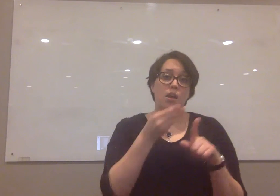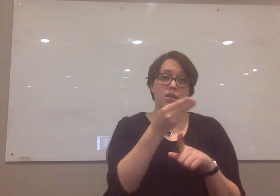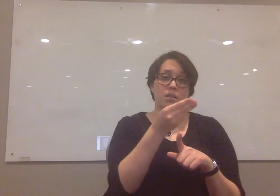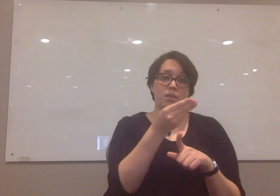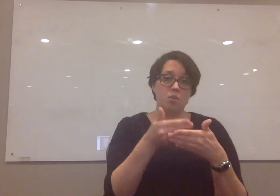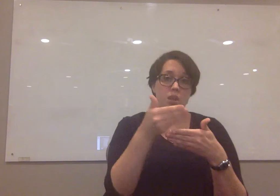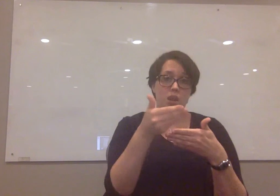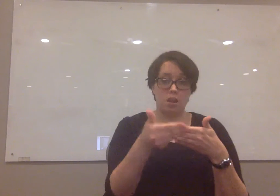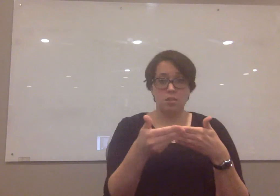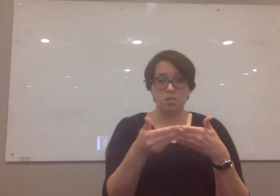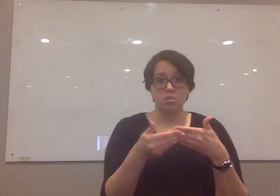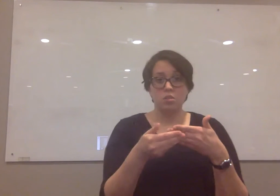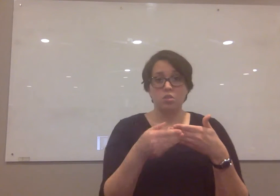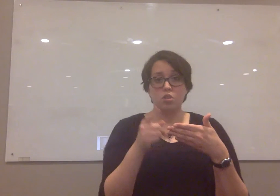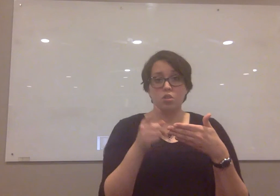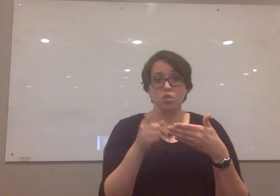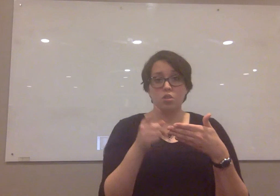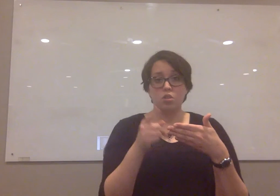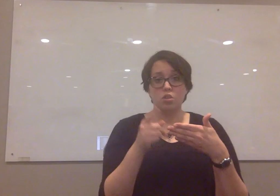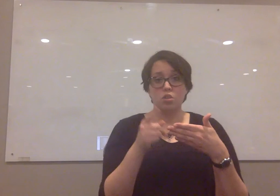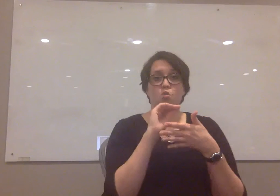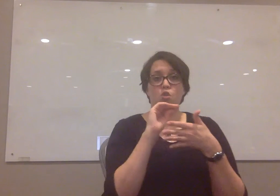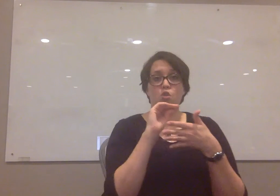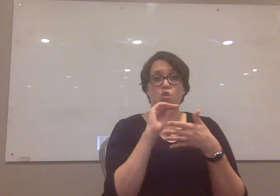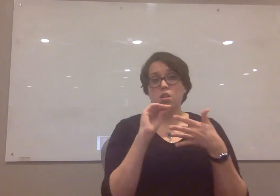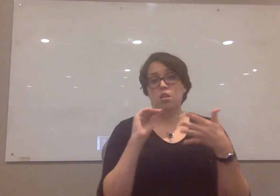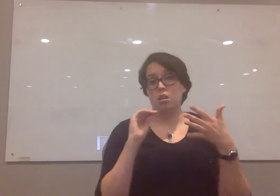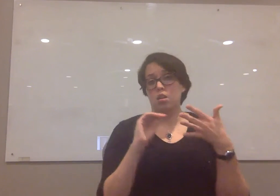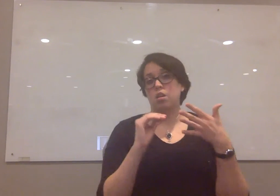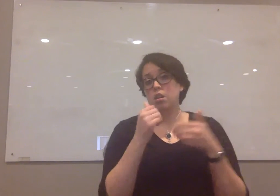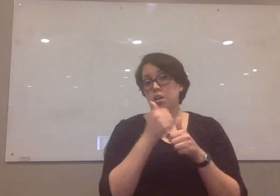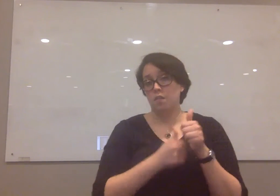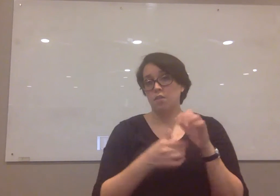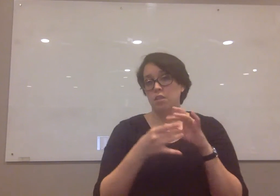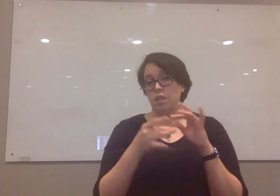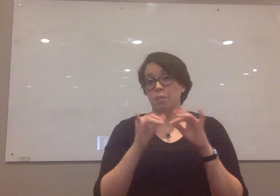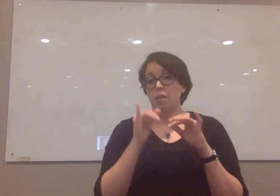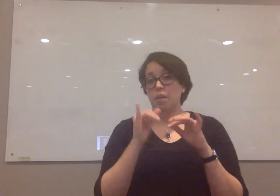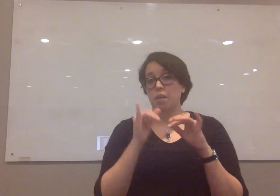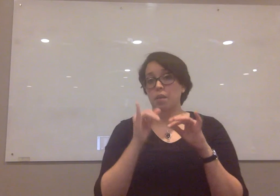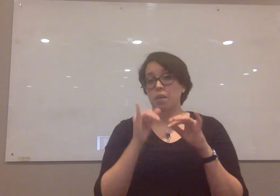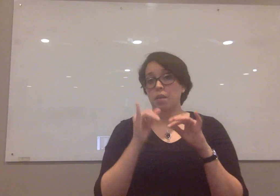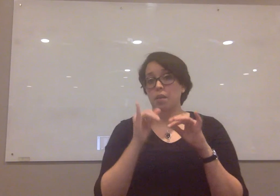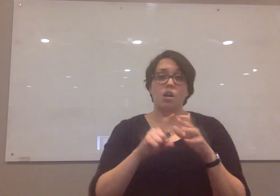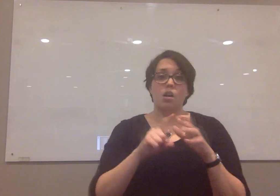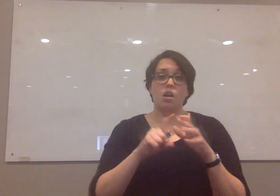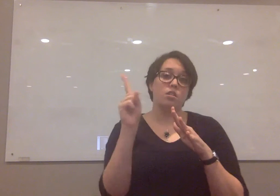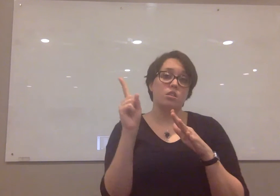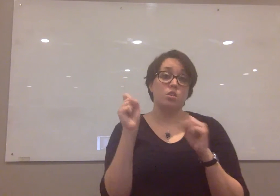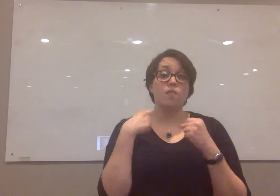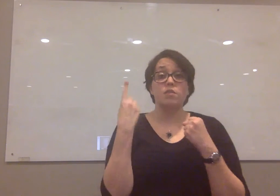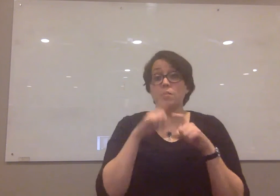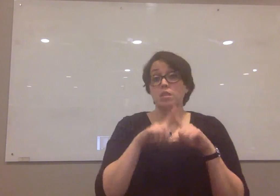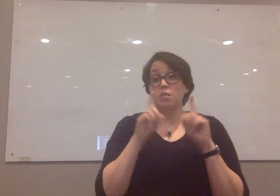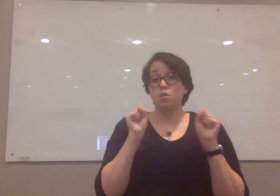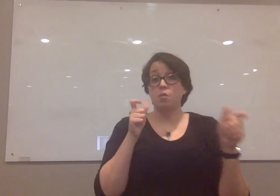you're weaving through every statement. If there's an error, you pop out, right? But you can have something entirely different. You could be managing state instead